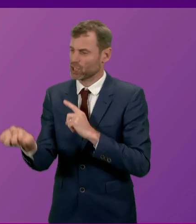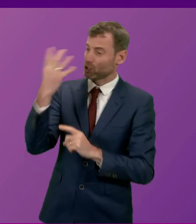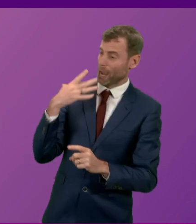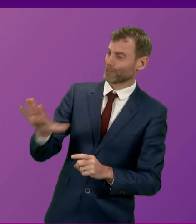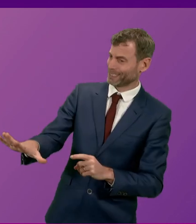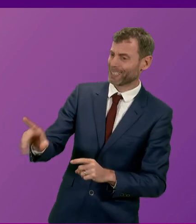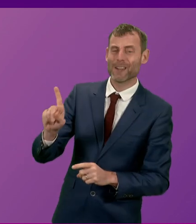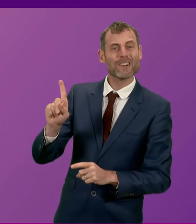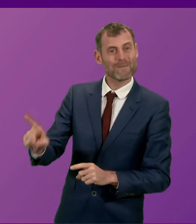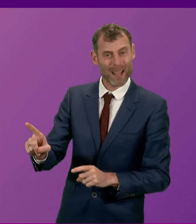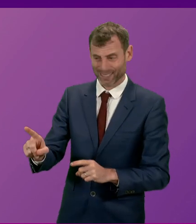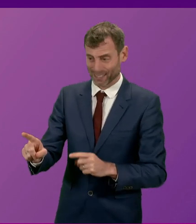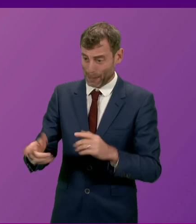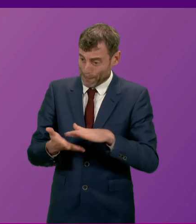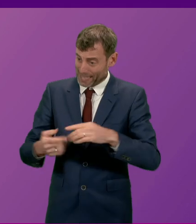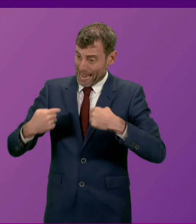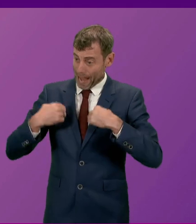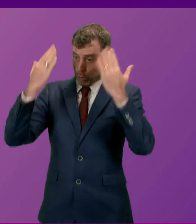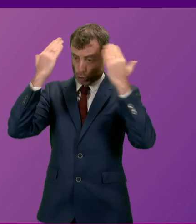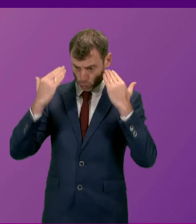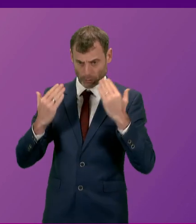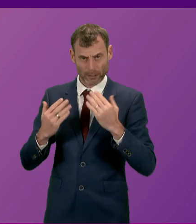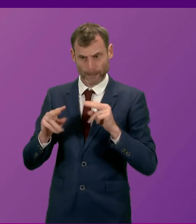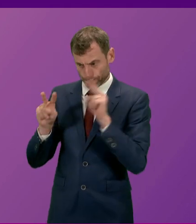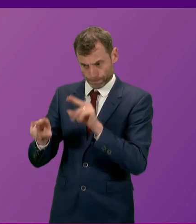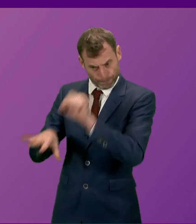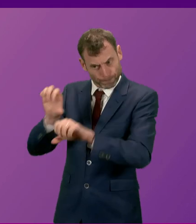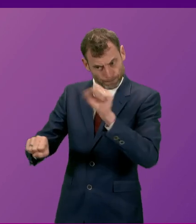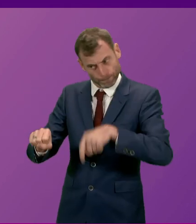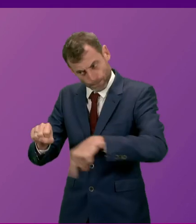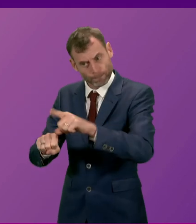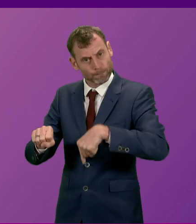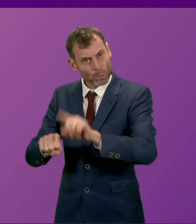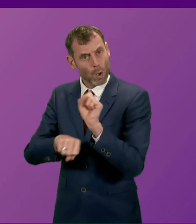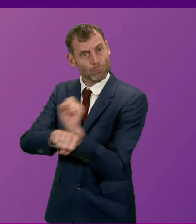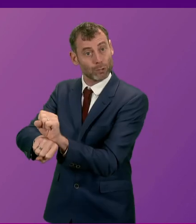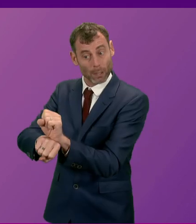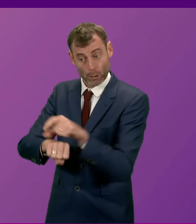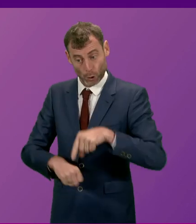things have been shouted at me, so let me just clarify. Scotland imprisons